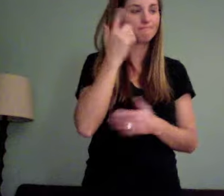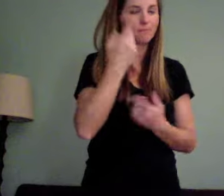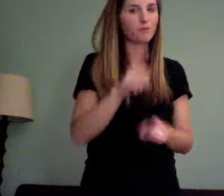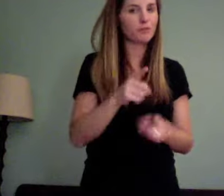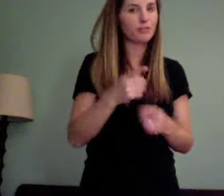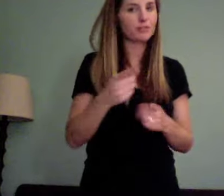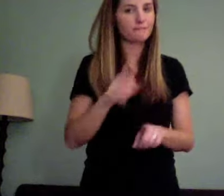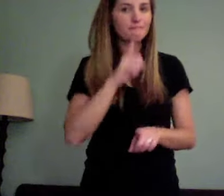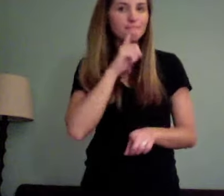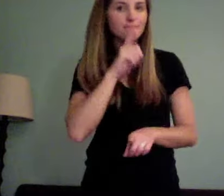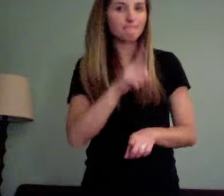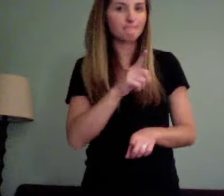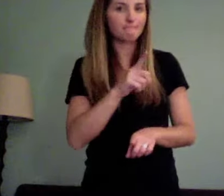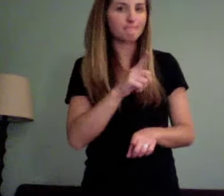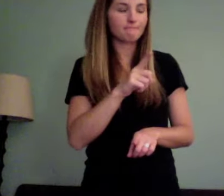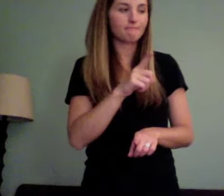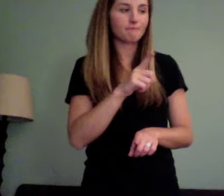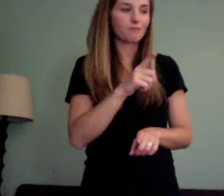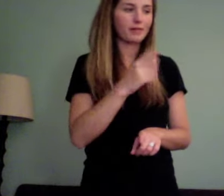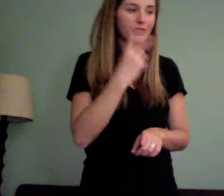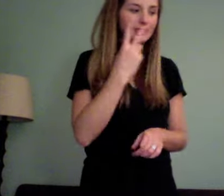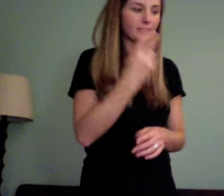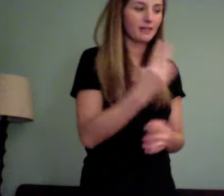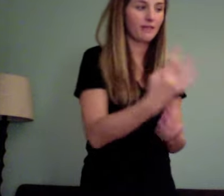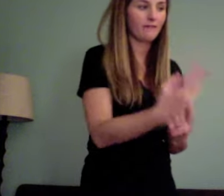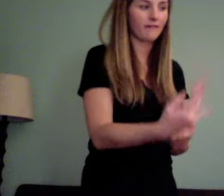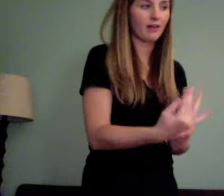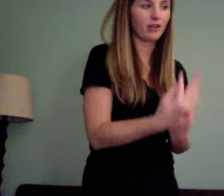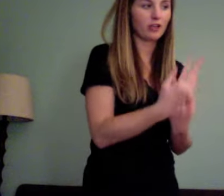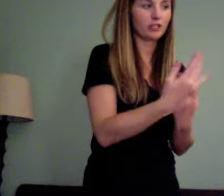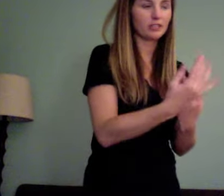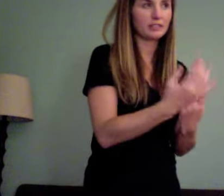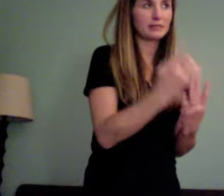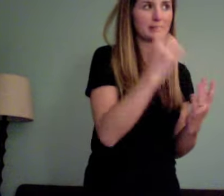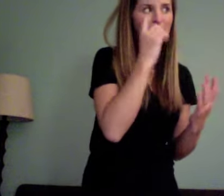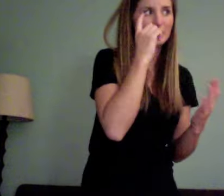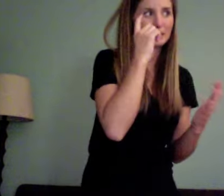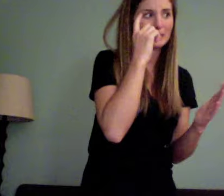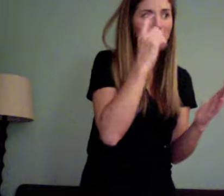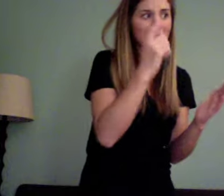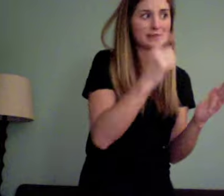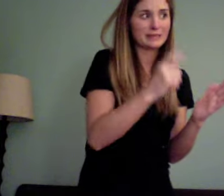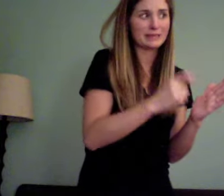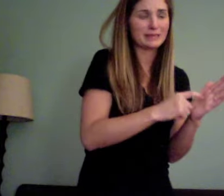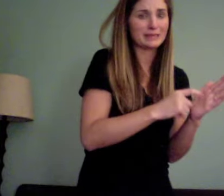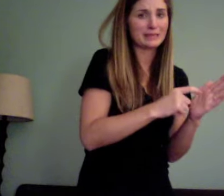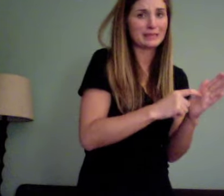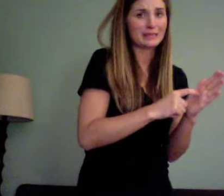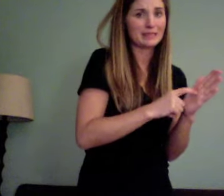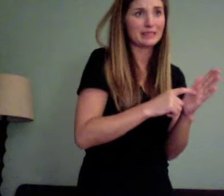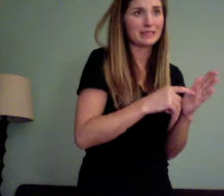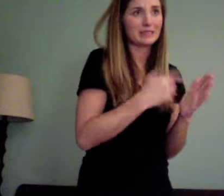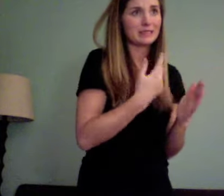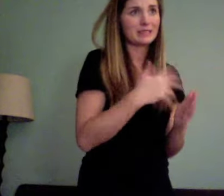fire and it starts to trigger the memories, he's wondering, man, since Jesus was on trial, did he